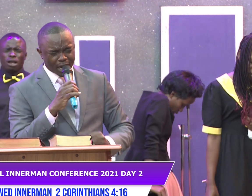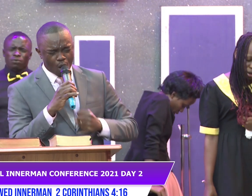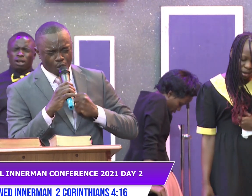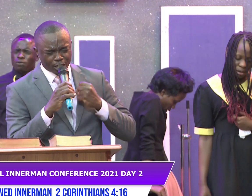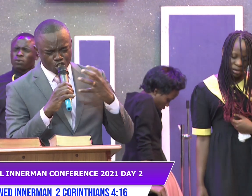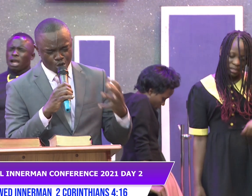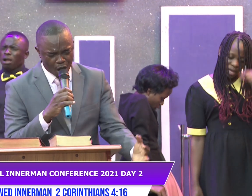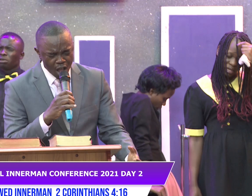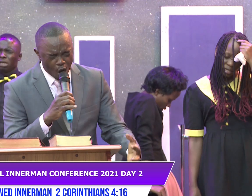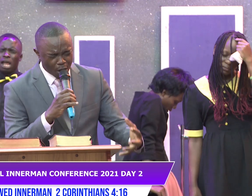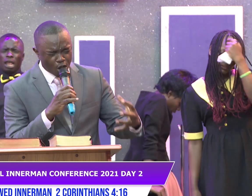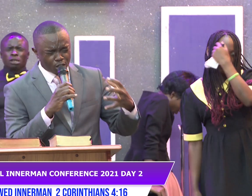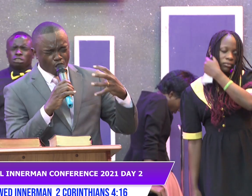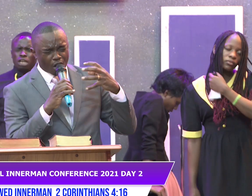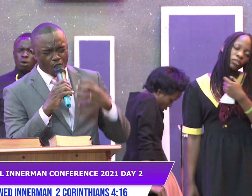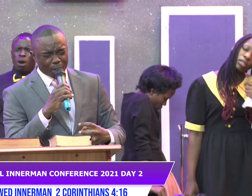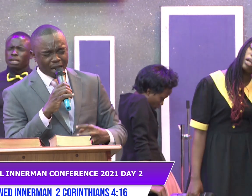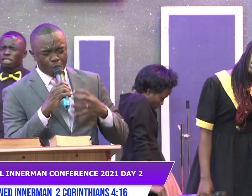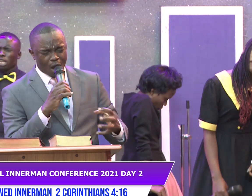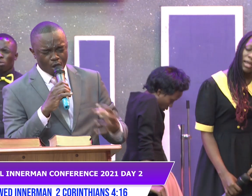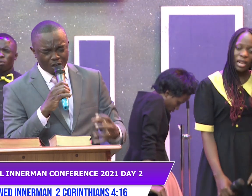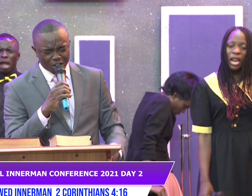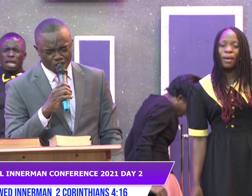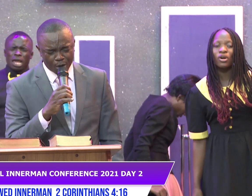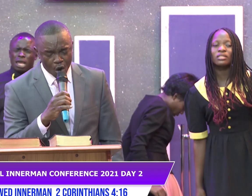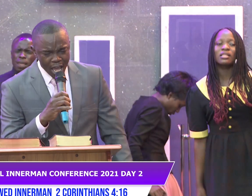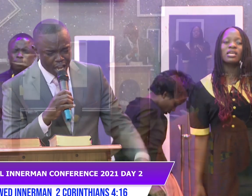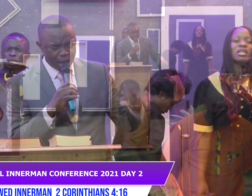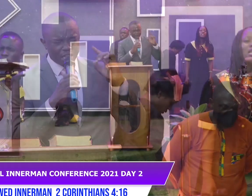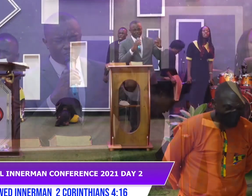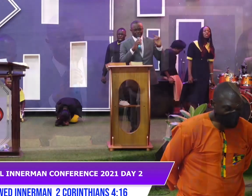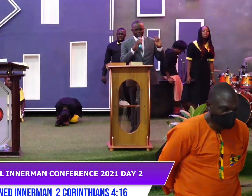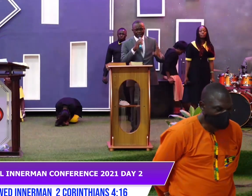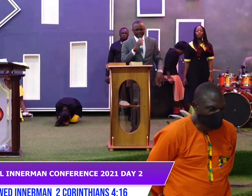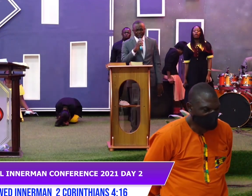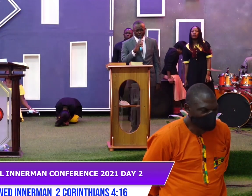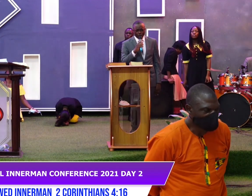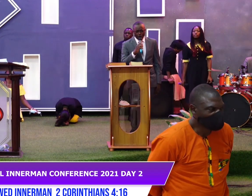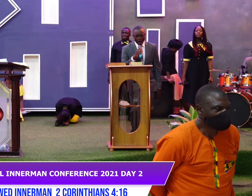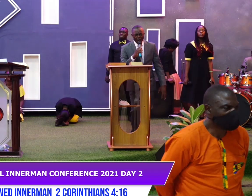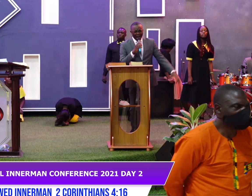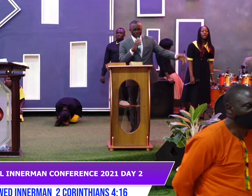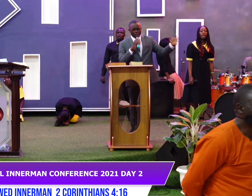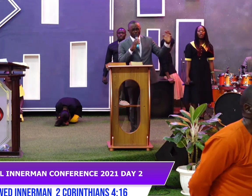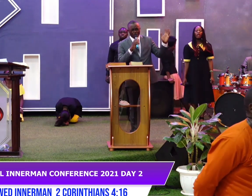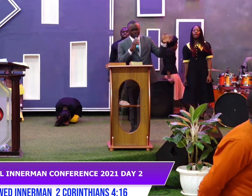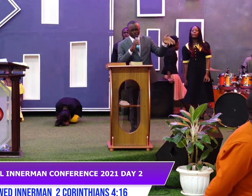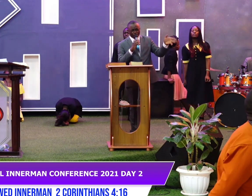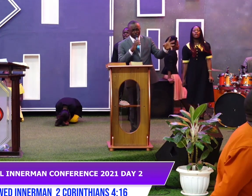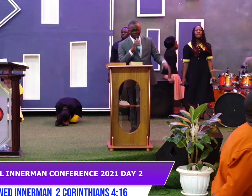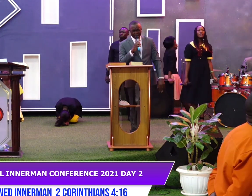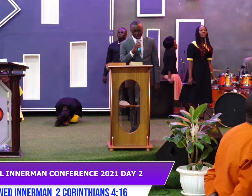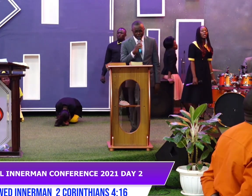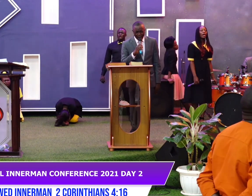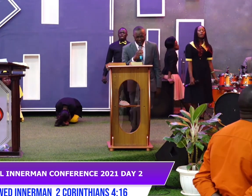gwotula wabera wokubatisibwa omwoyo omutukuvu gwobera mukwano gwaffe ssebo endaba yaffe ebeera yanjawulo ayo omwoyo